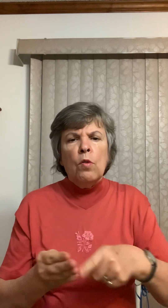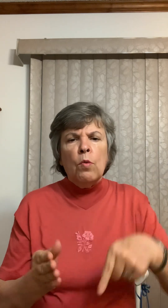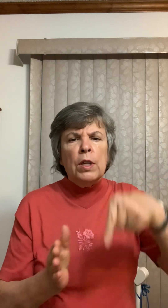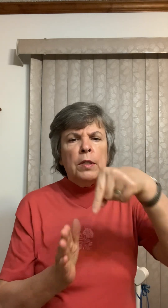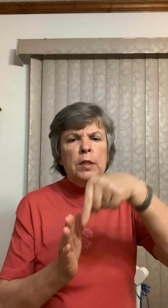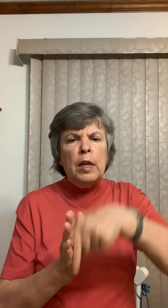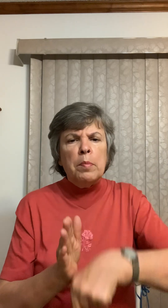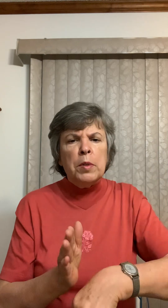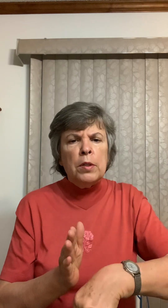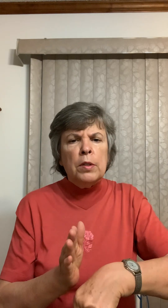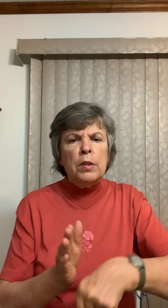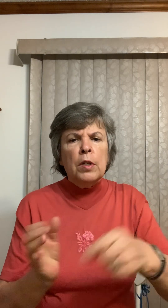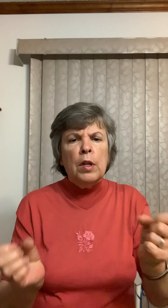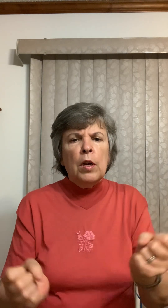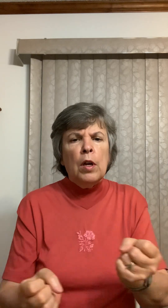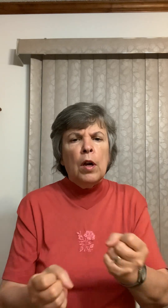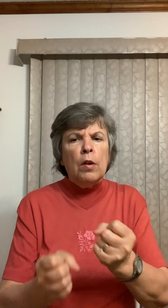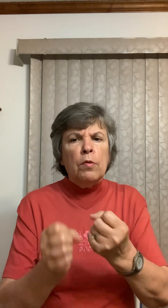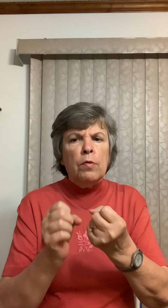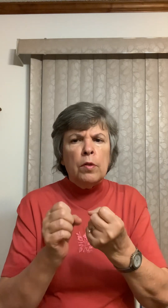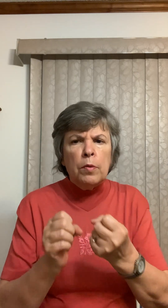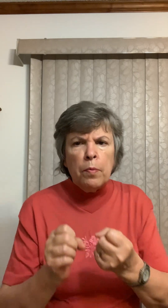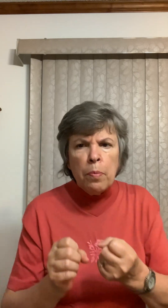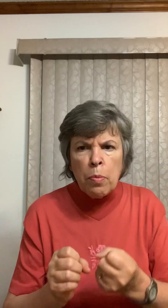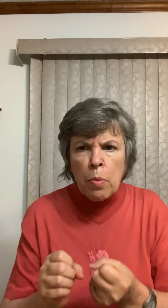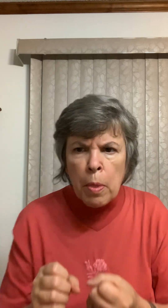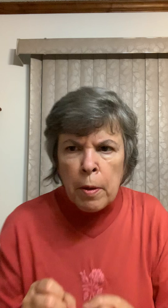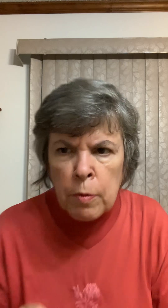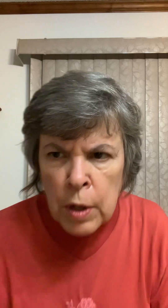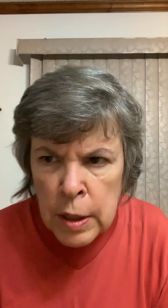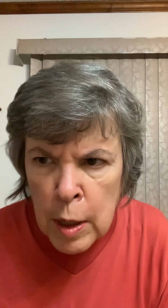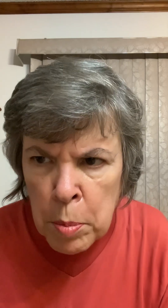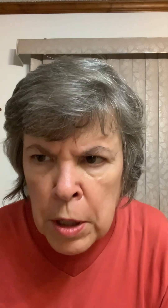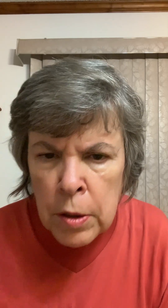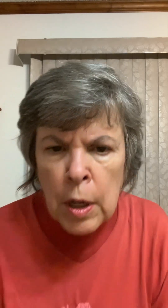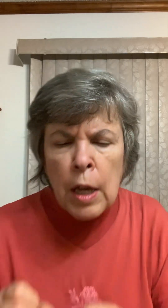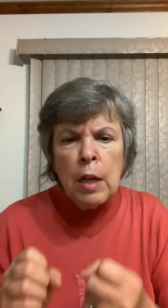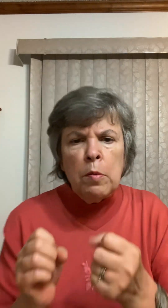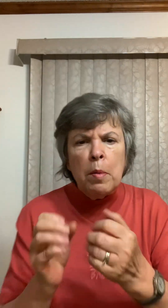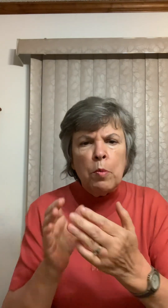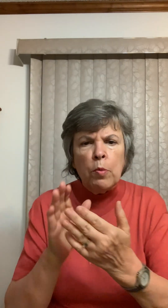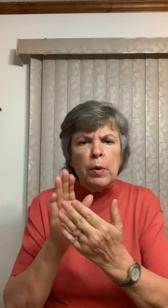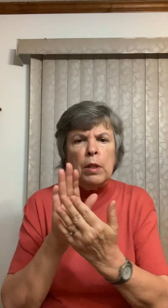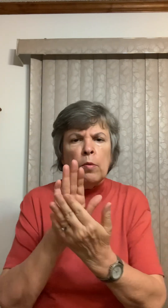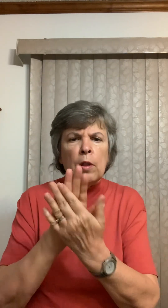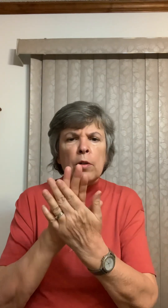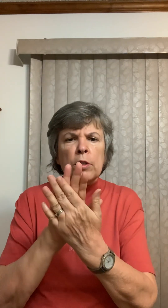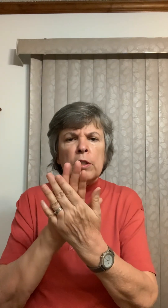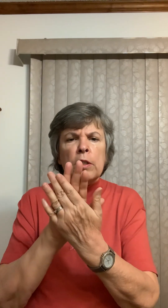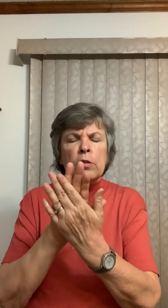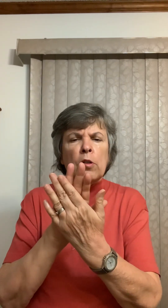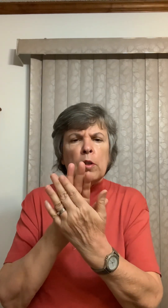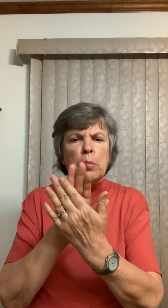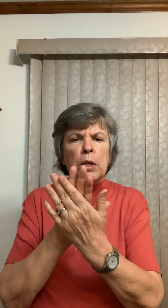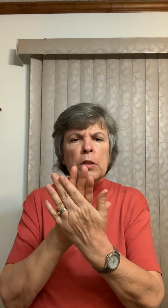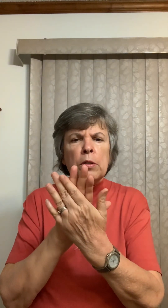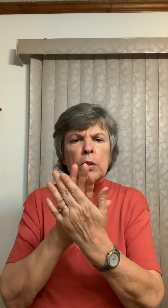what depths of, what did I say, peace? Remember, we learned in another song that peace, it